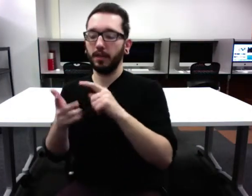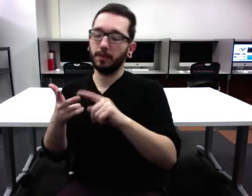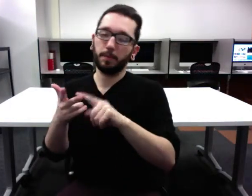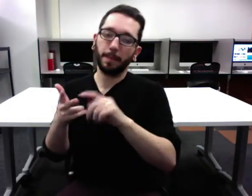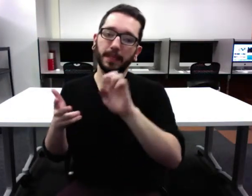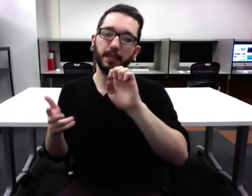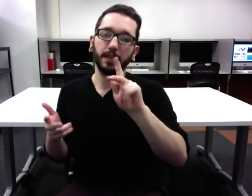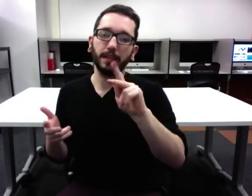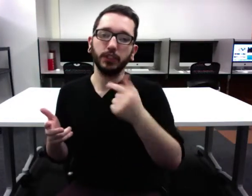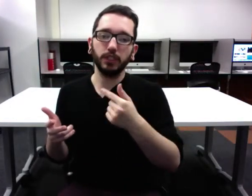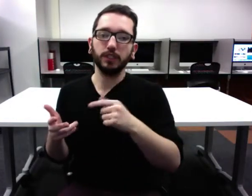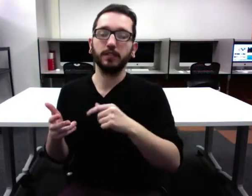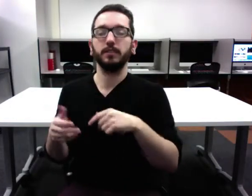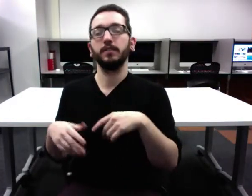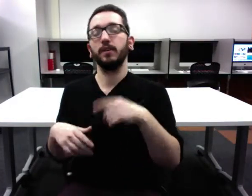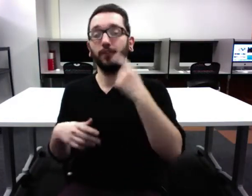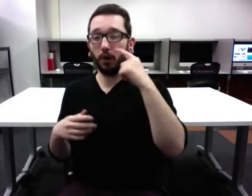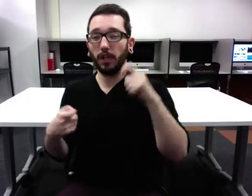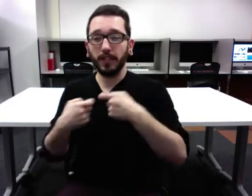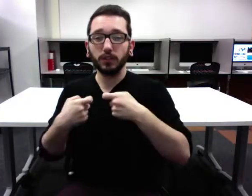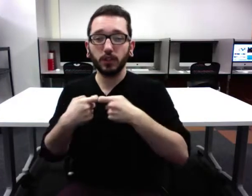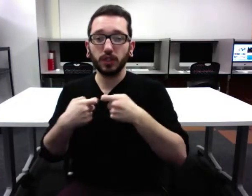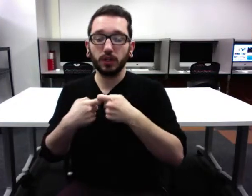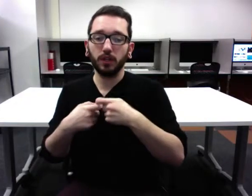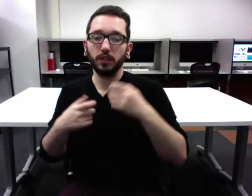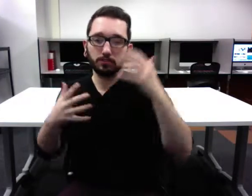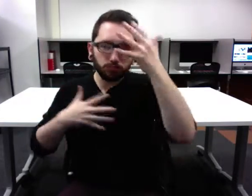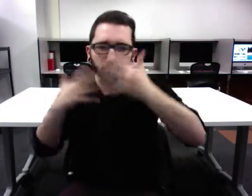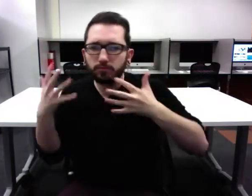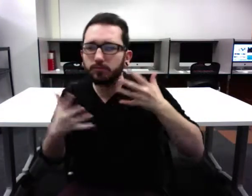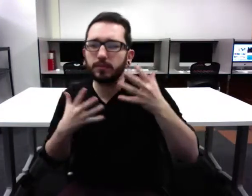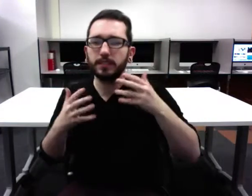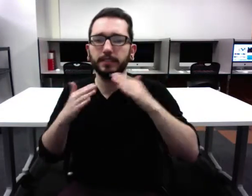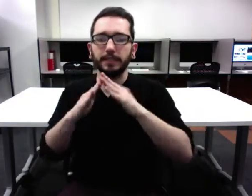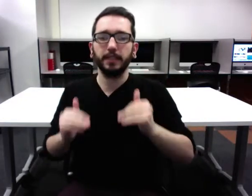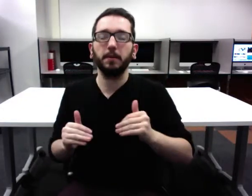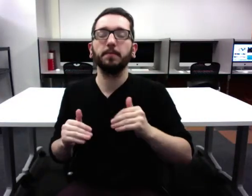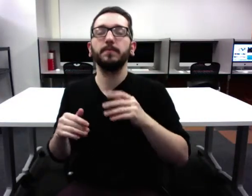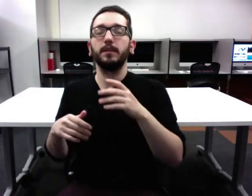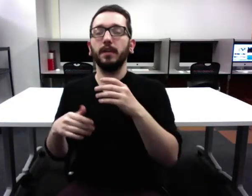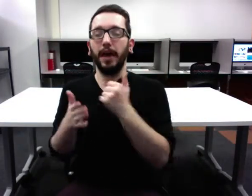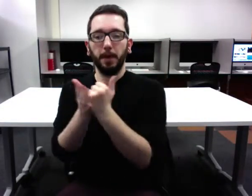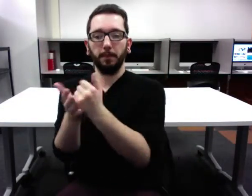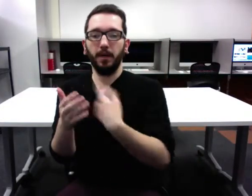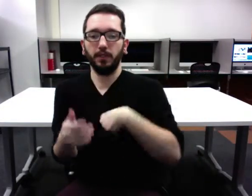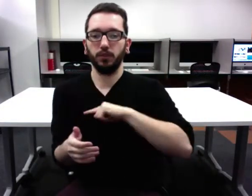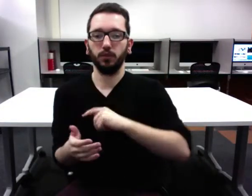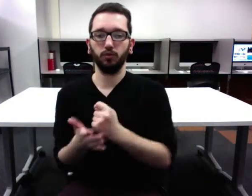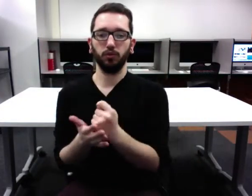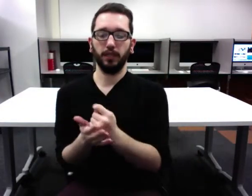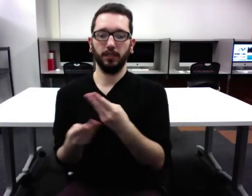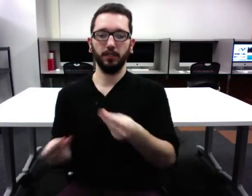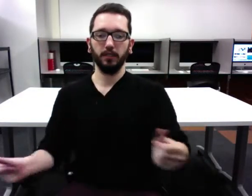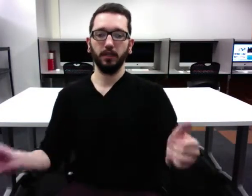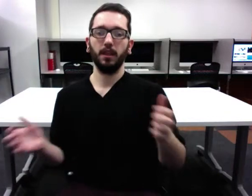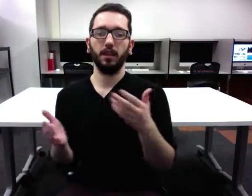to look at electrical fields and better diagnose and at times treat us with various kinds of energy. So